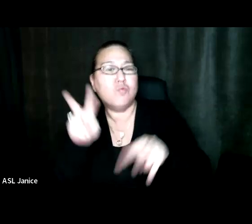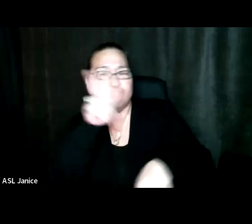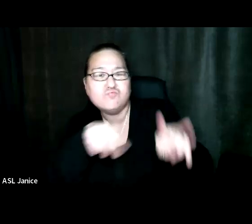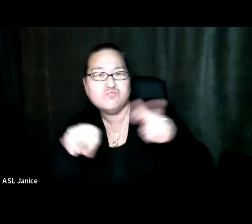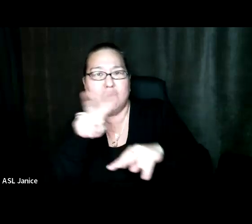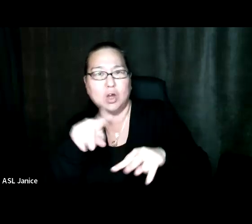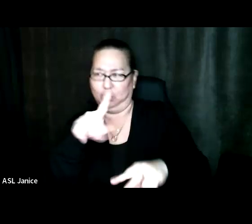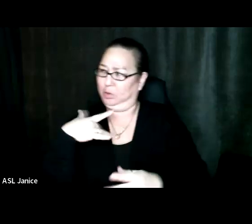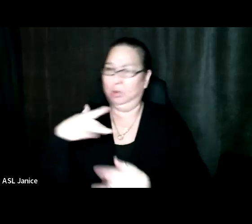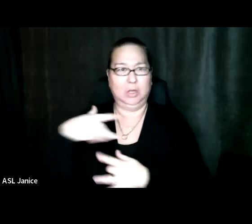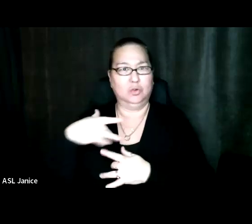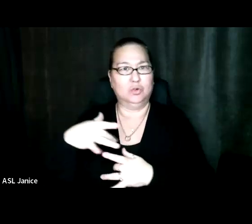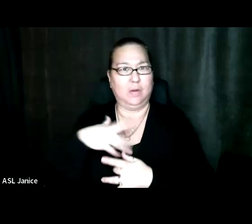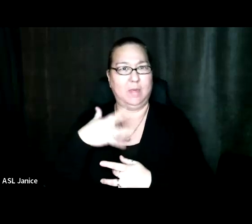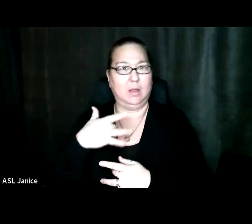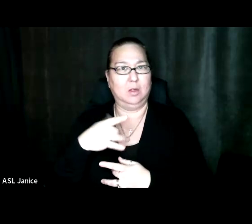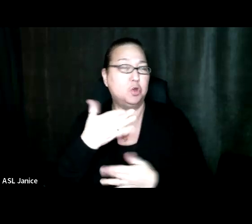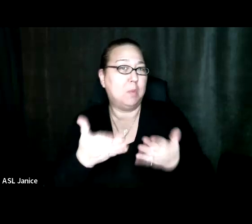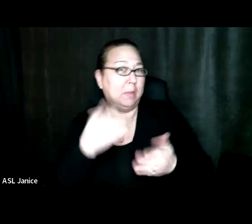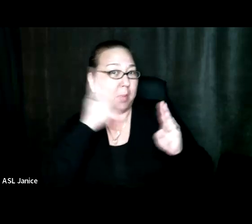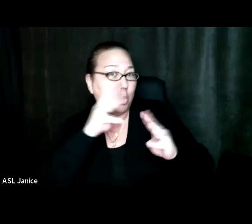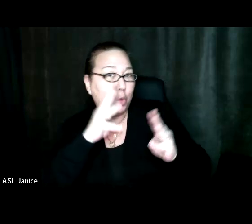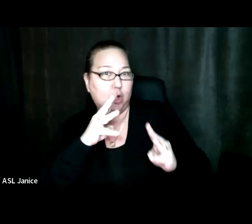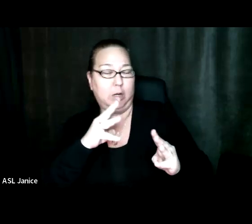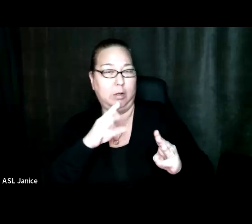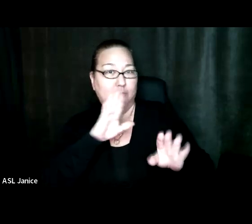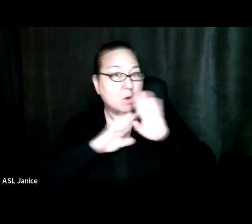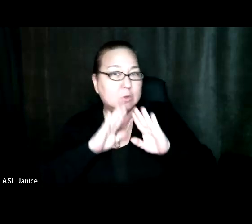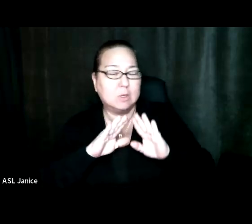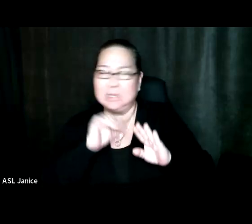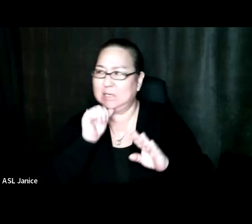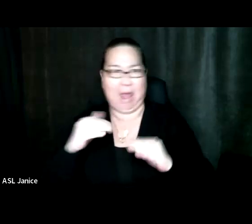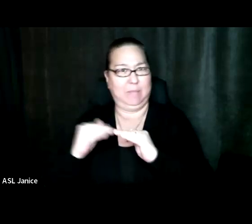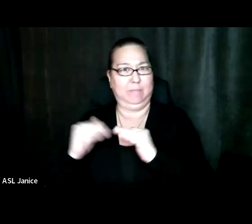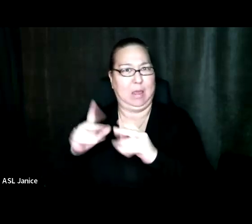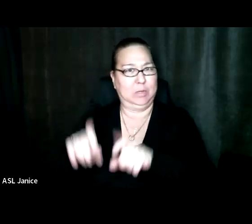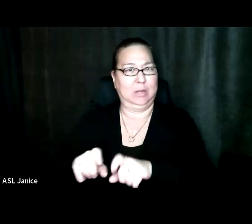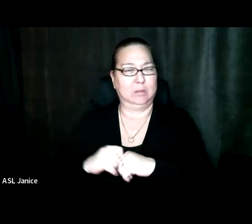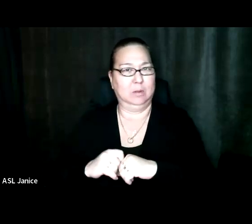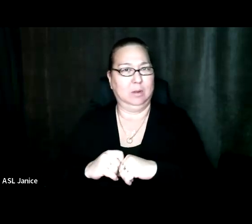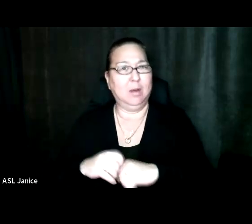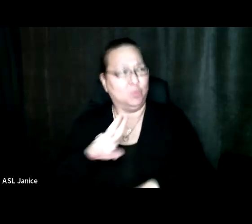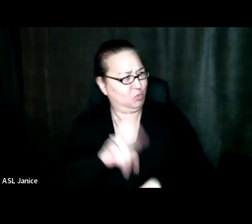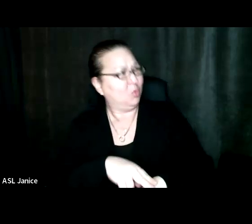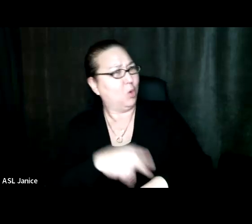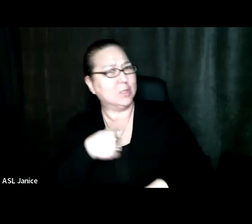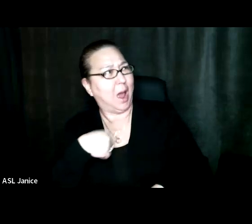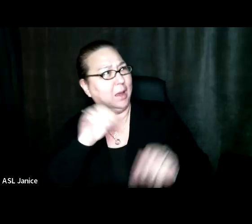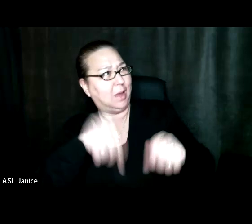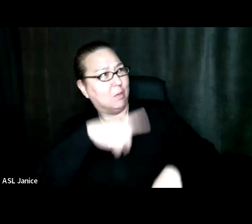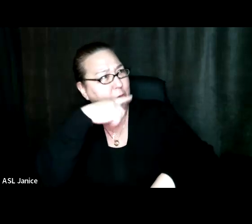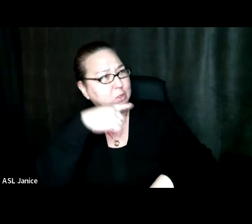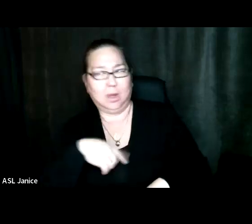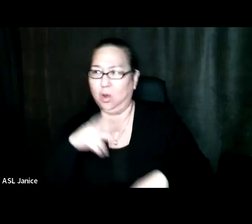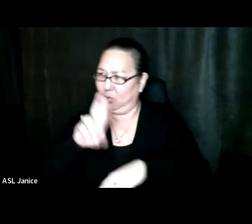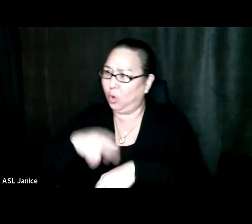be concerned. You might feel worried or frustrated. This isn't a fair test after all. You might be thinking, but of course I can brush my teeth. Of course I can write a